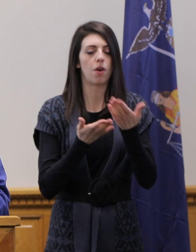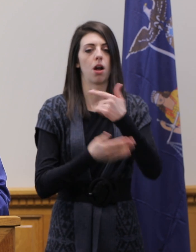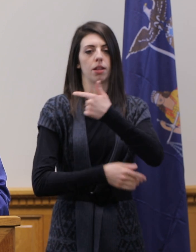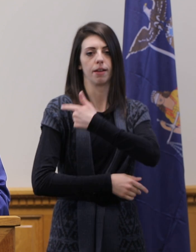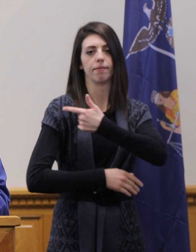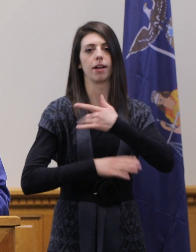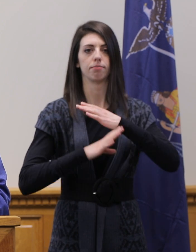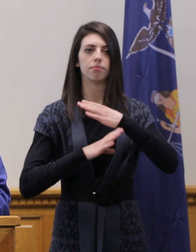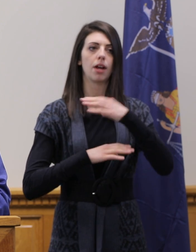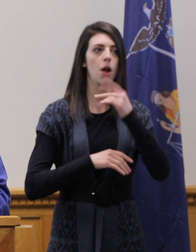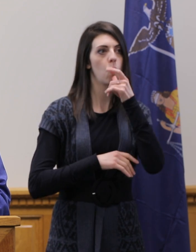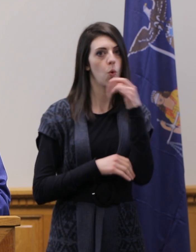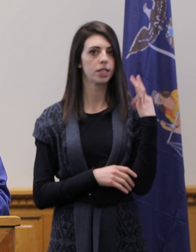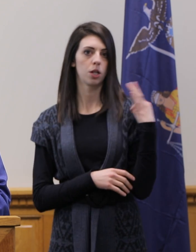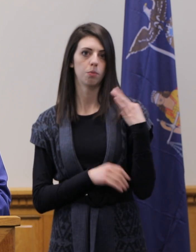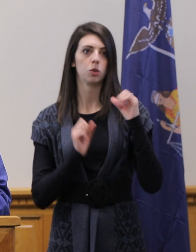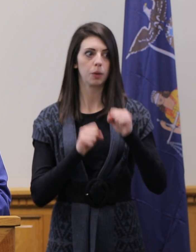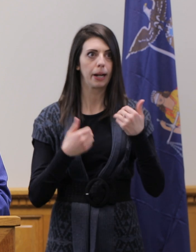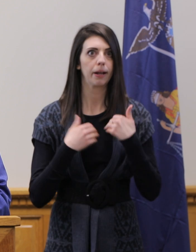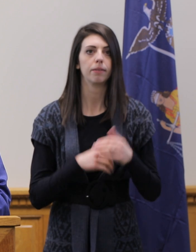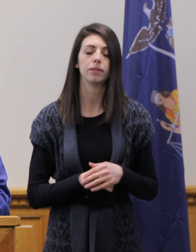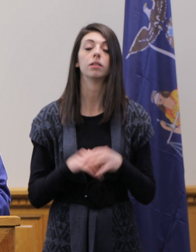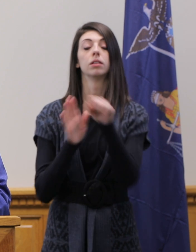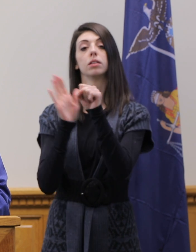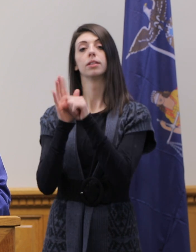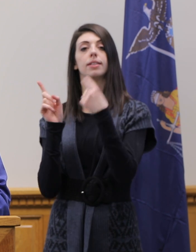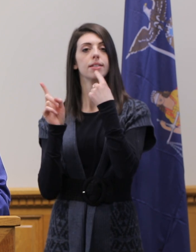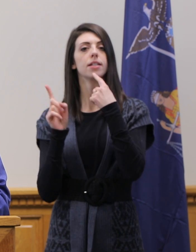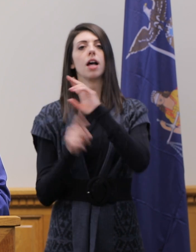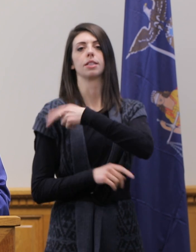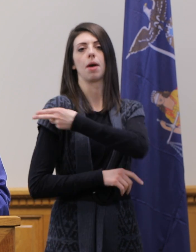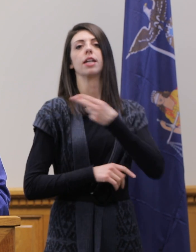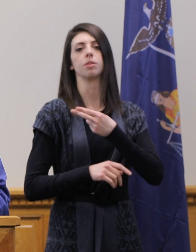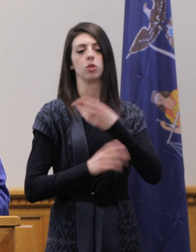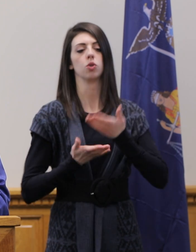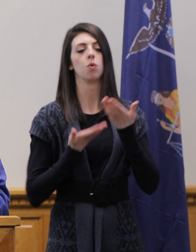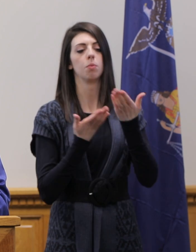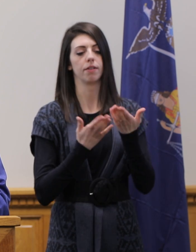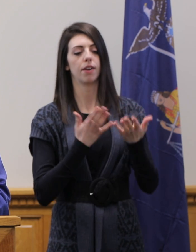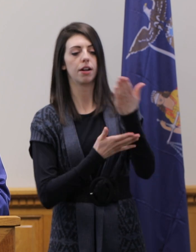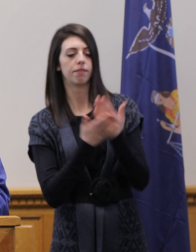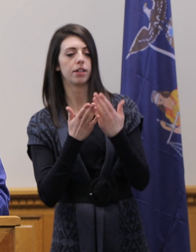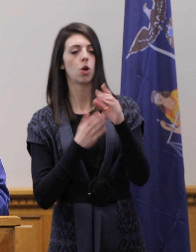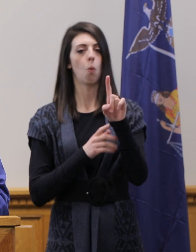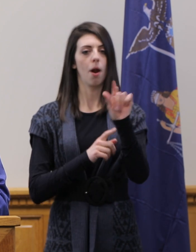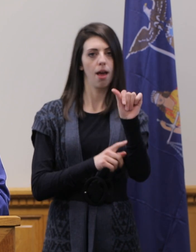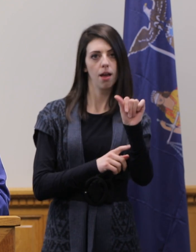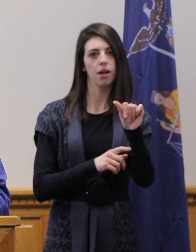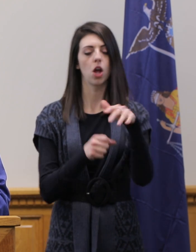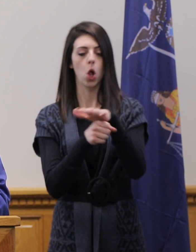eligible to receive it. According to the state, hospitals administer Phase 1A populations, local